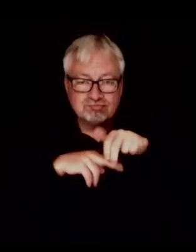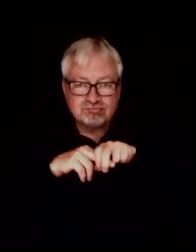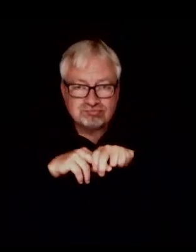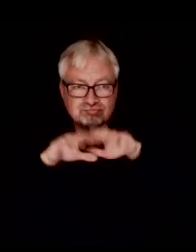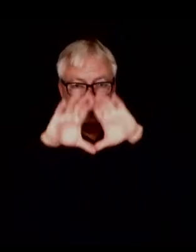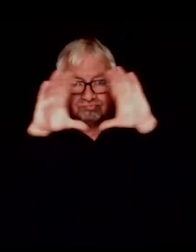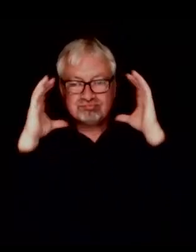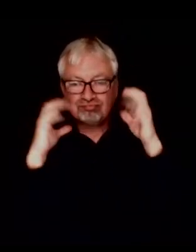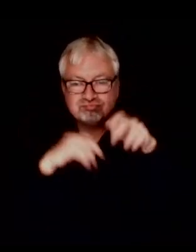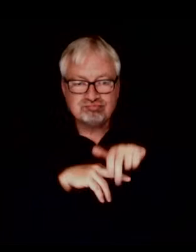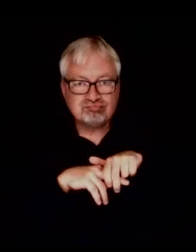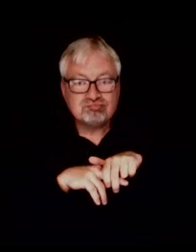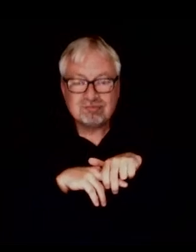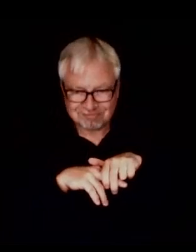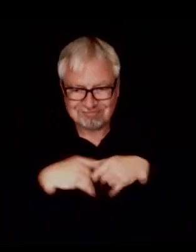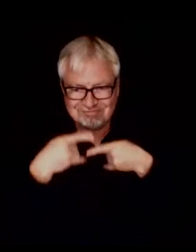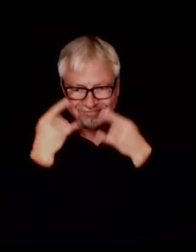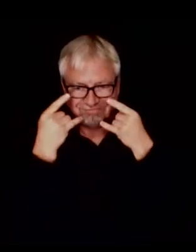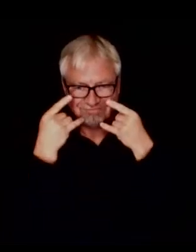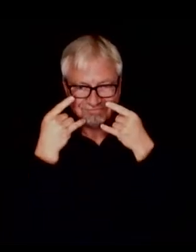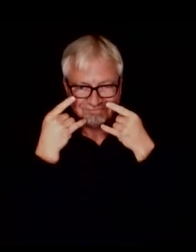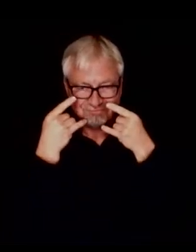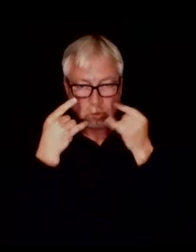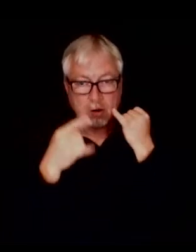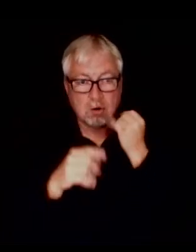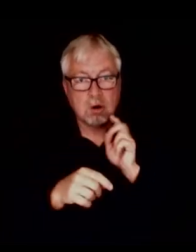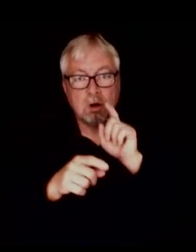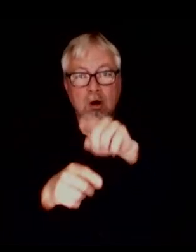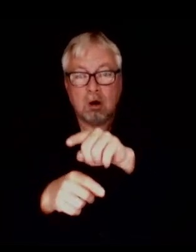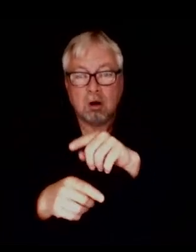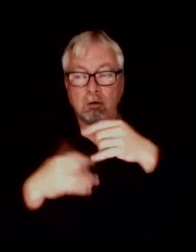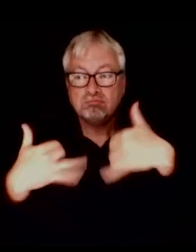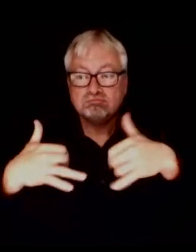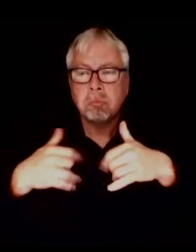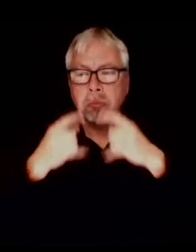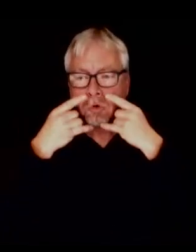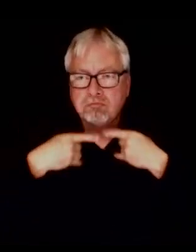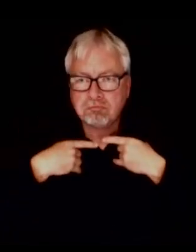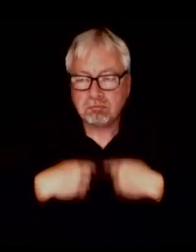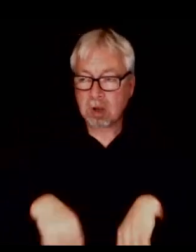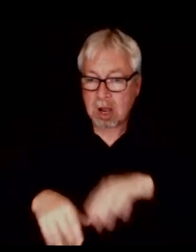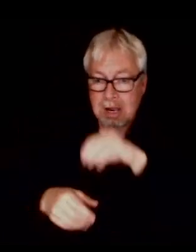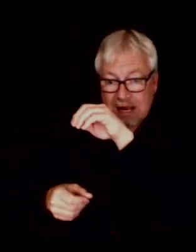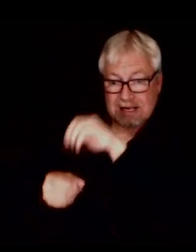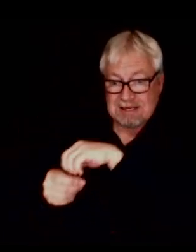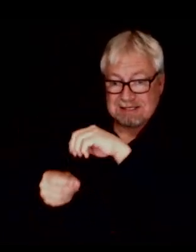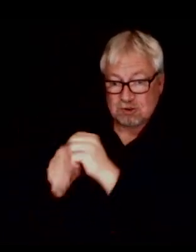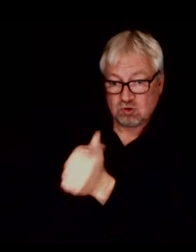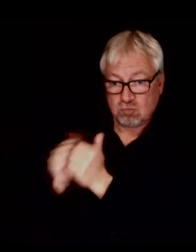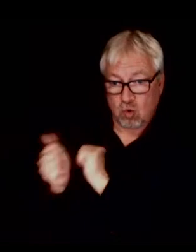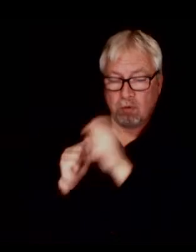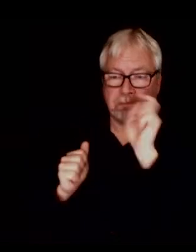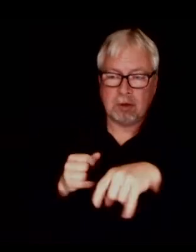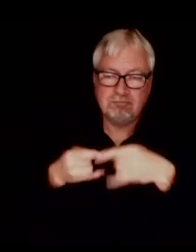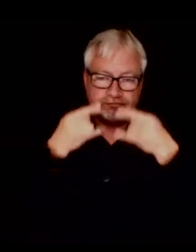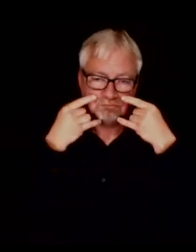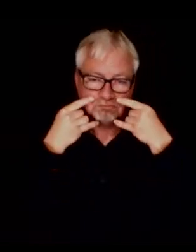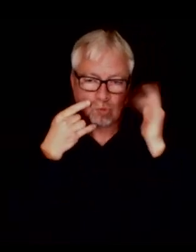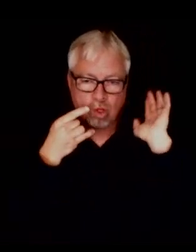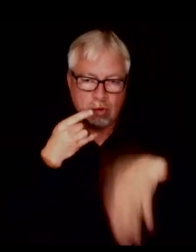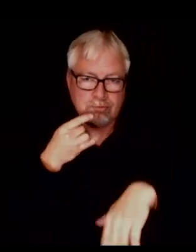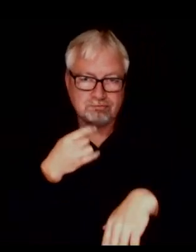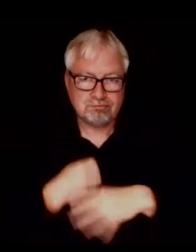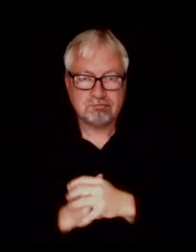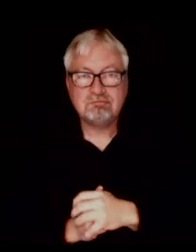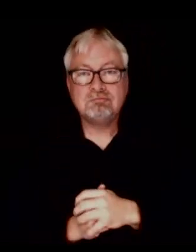sports. I'd like to just note that these recommendations and precautions don't represent a ceiling, but